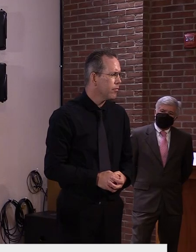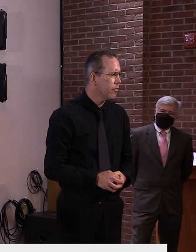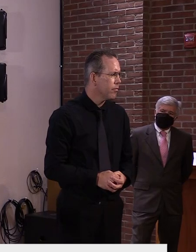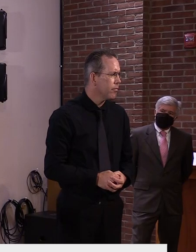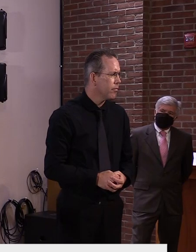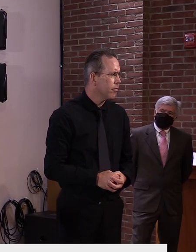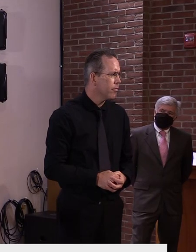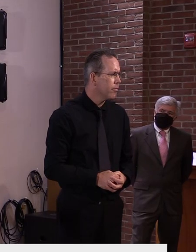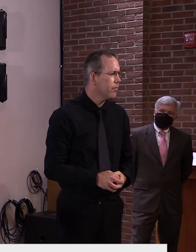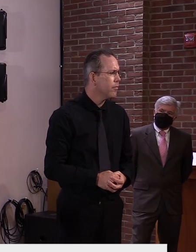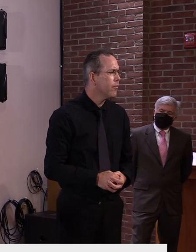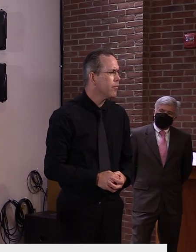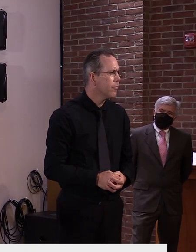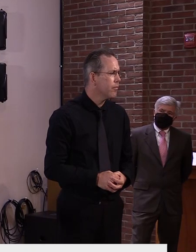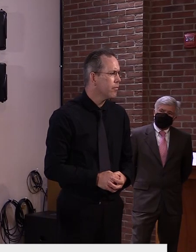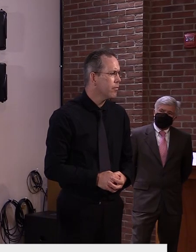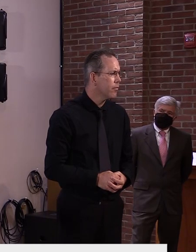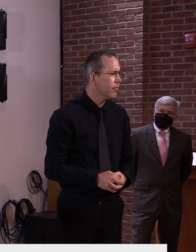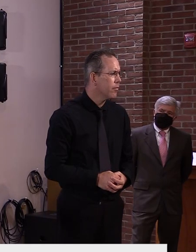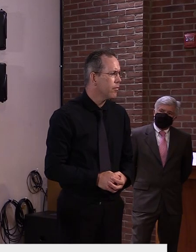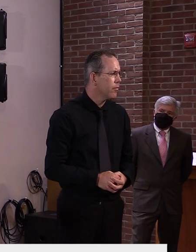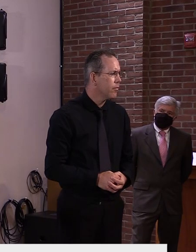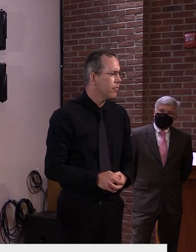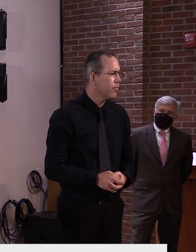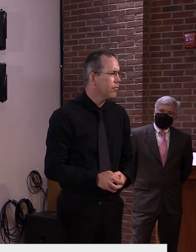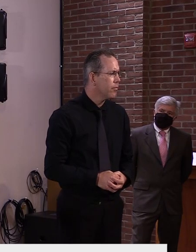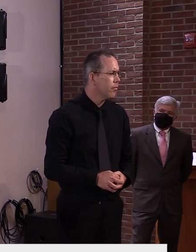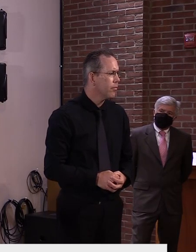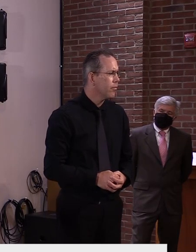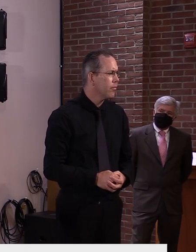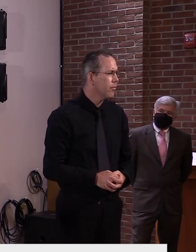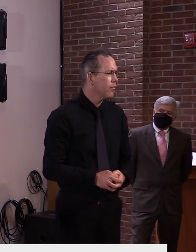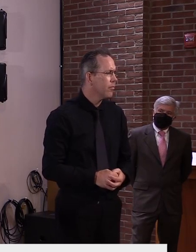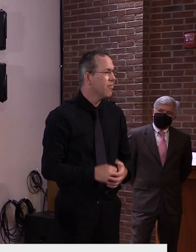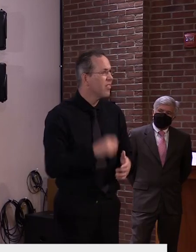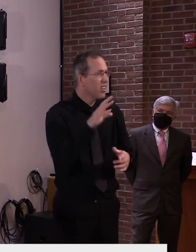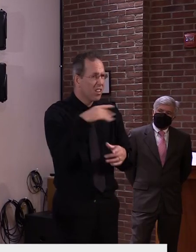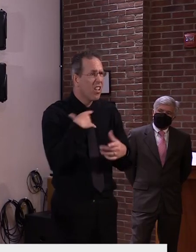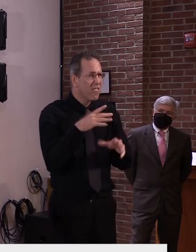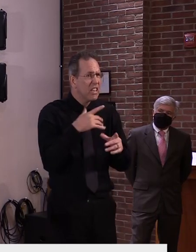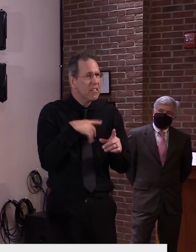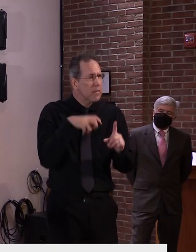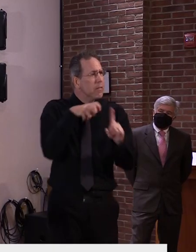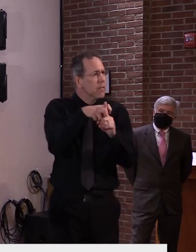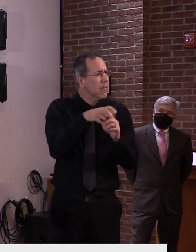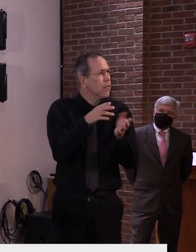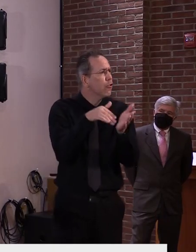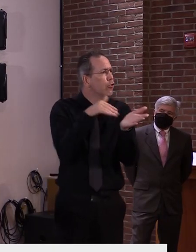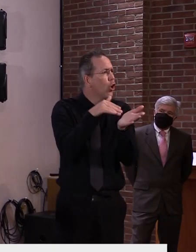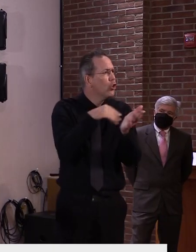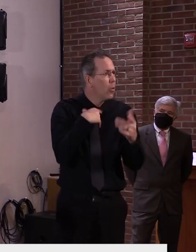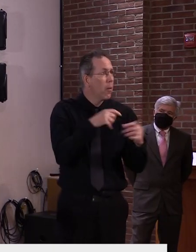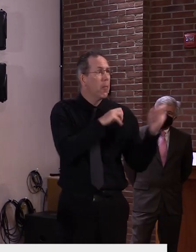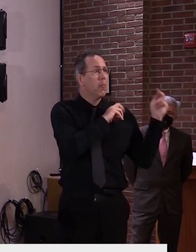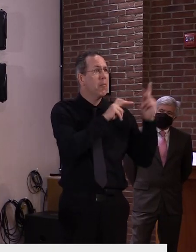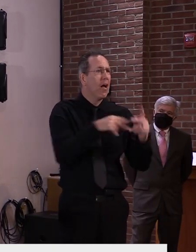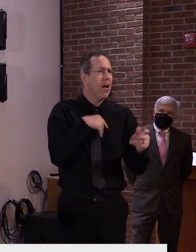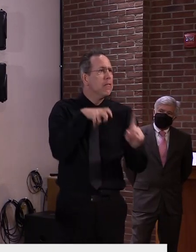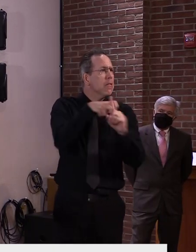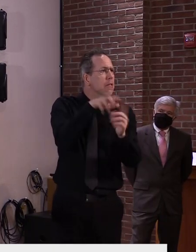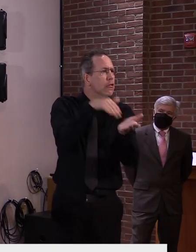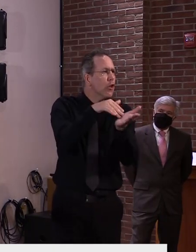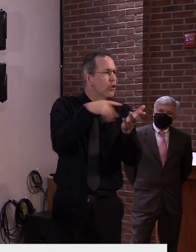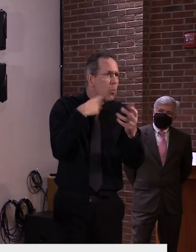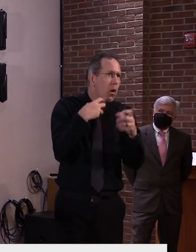overwhelmed. There were long waits. It was hard for them to schedule them and to go to the state of Vermont website. So that's good information. I thank you for